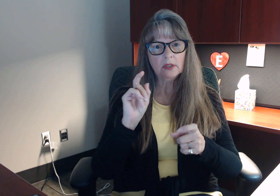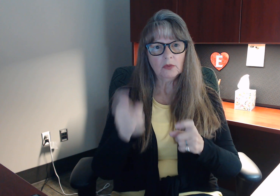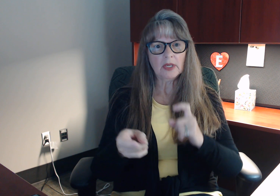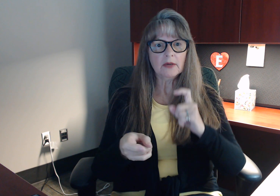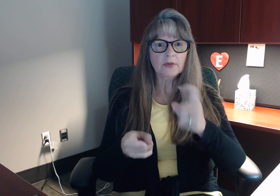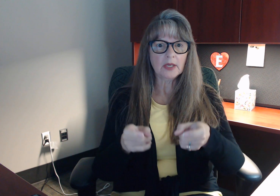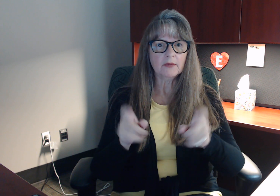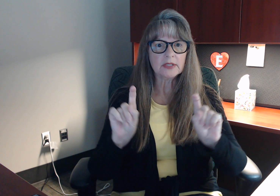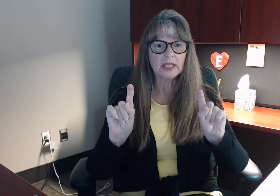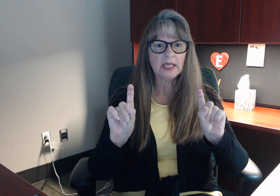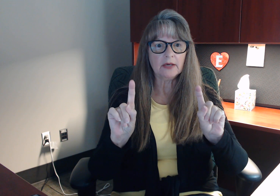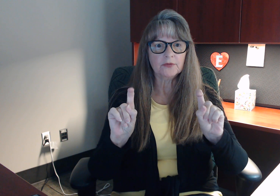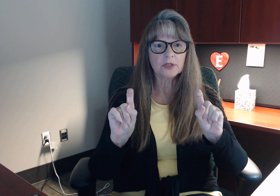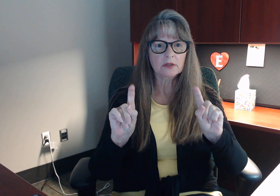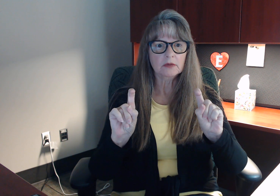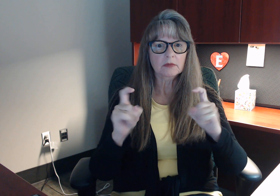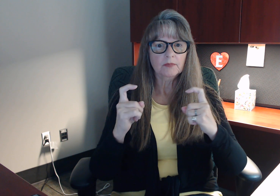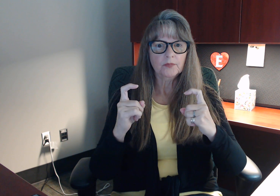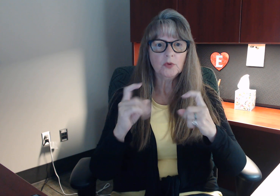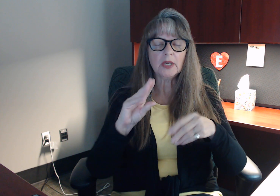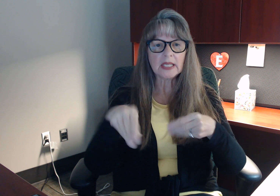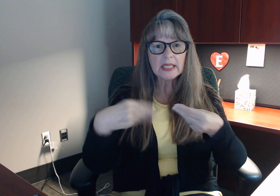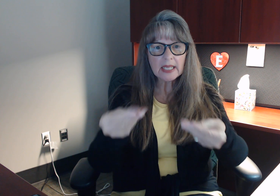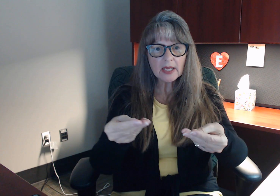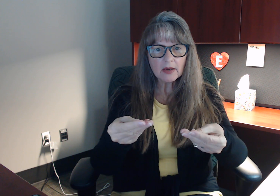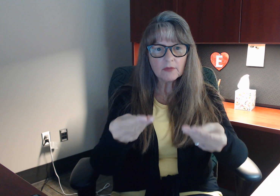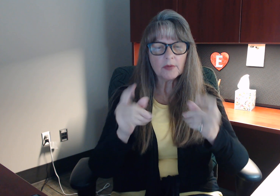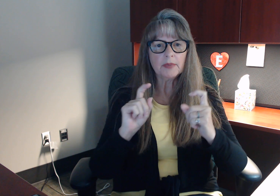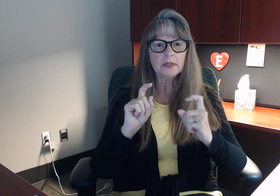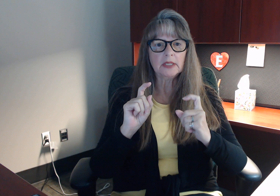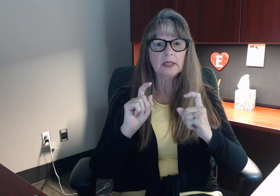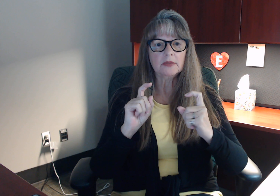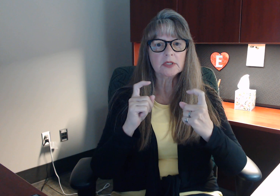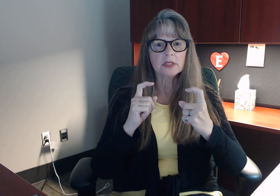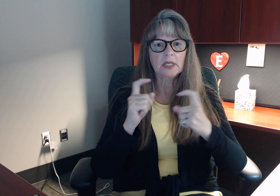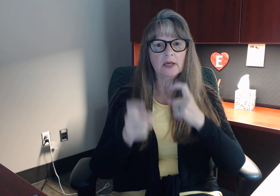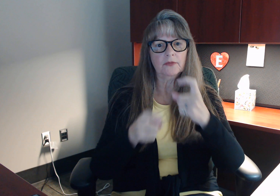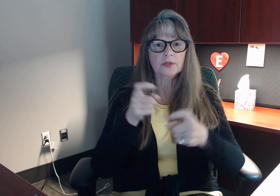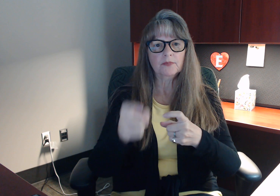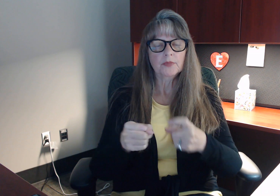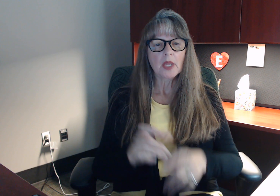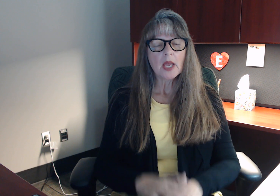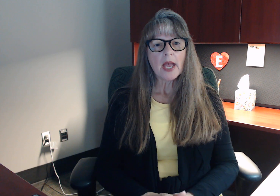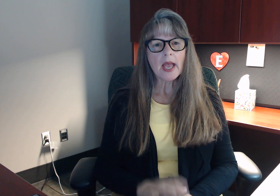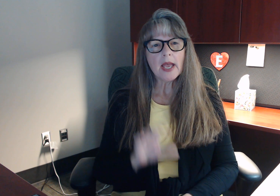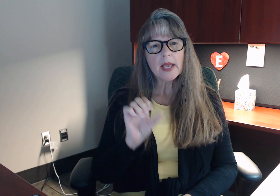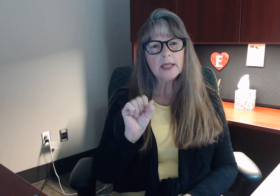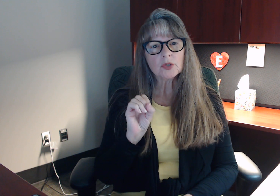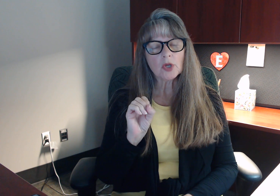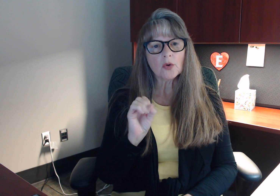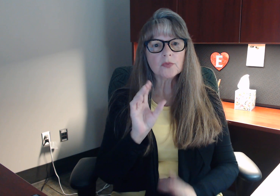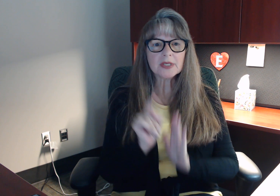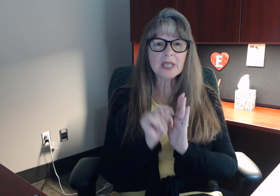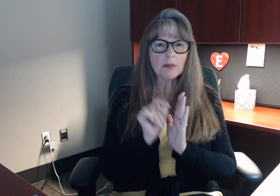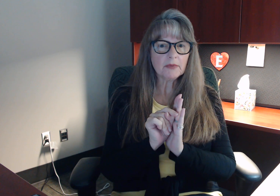give, it's a gift. You can give, but this is gift. And so this time of